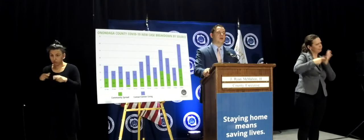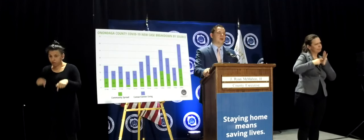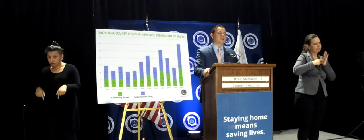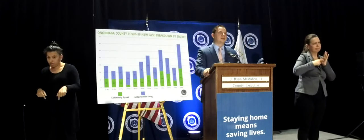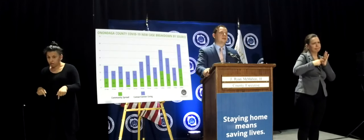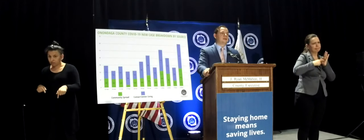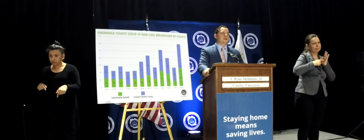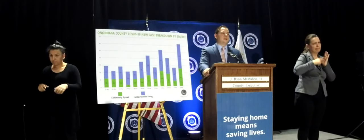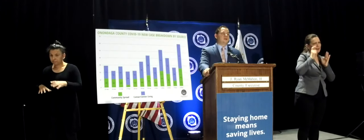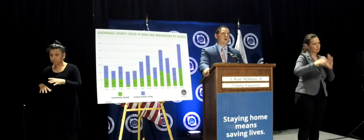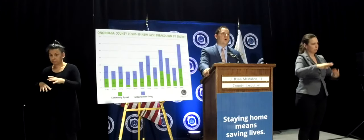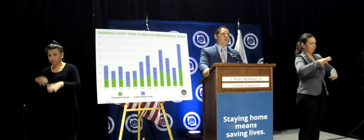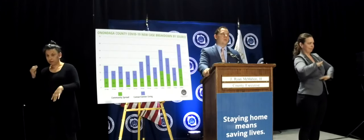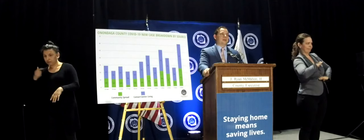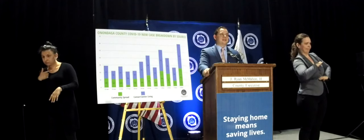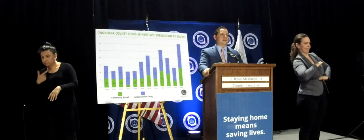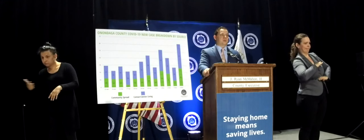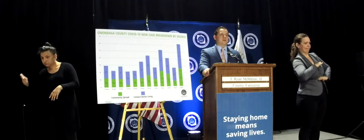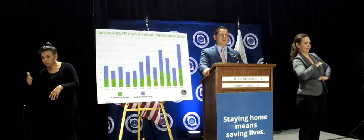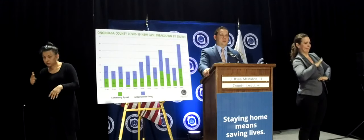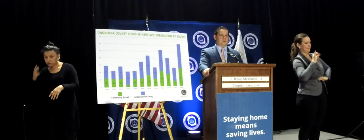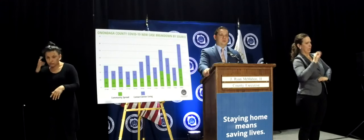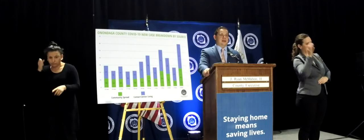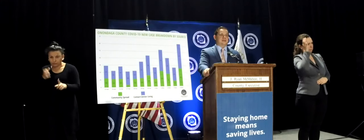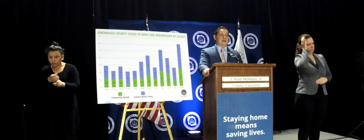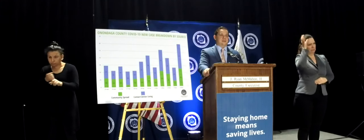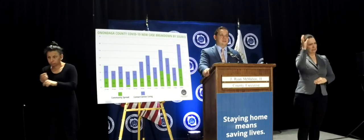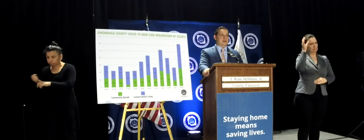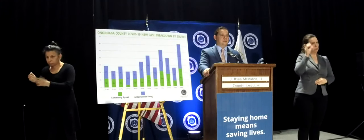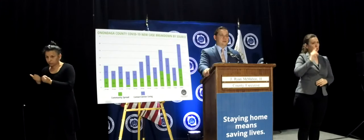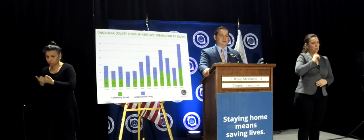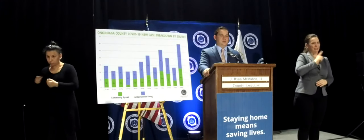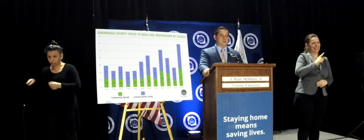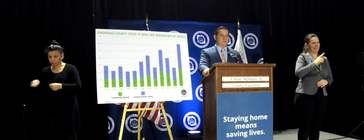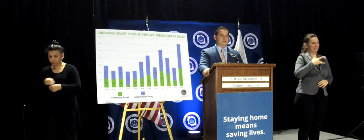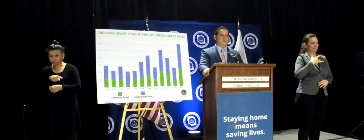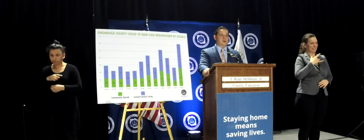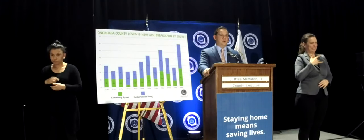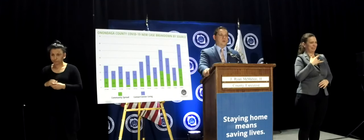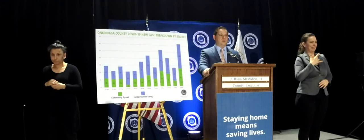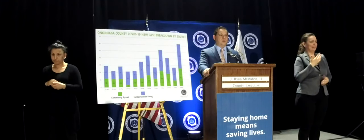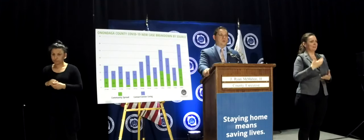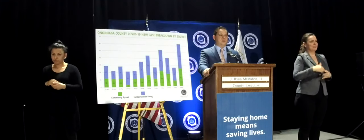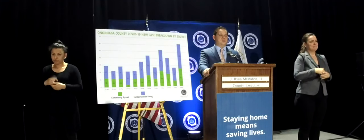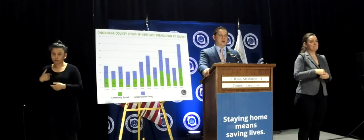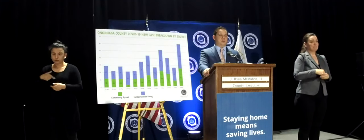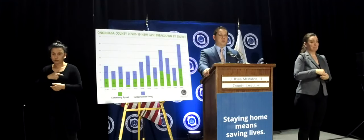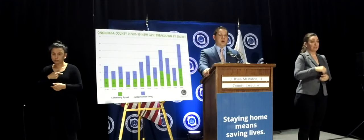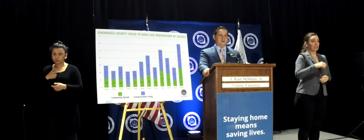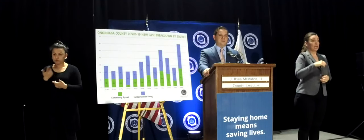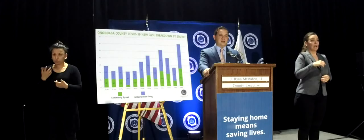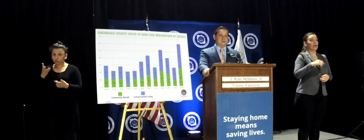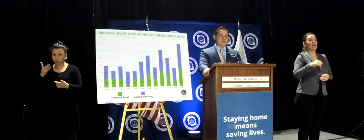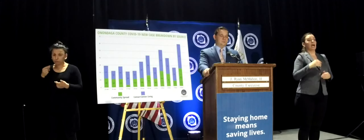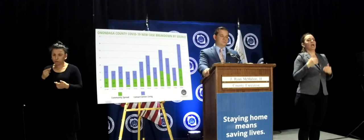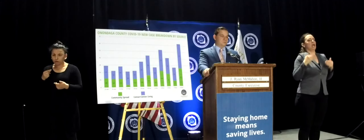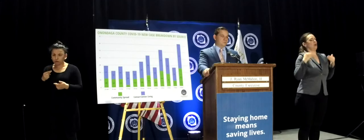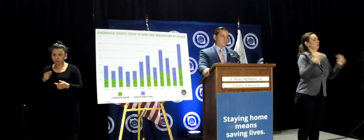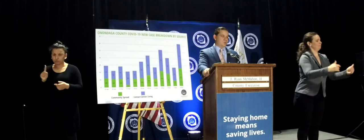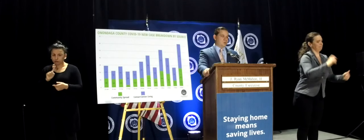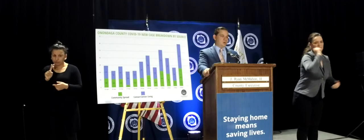back 800. So, but that's not the right thing to do, is not to test. It's not the right thing to do. And so we started proactive